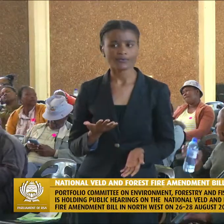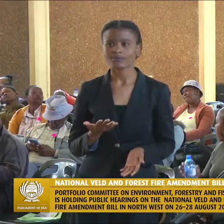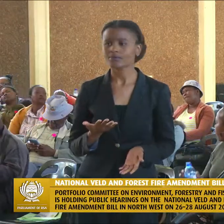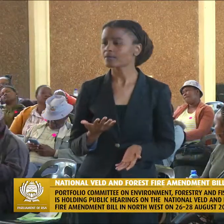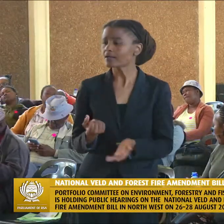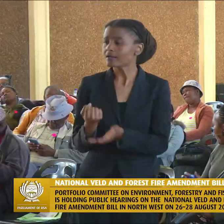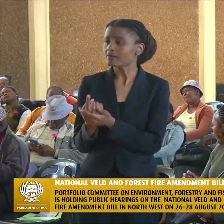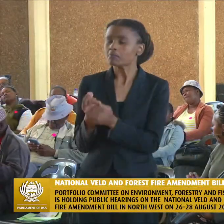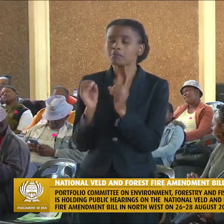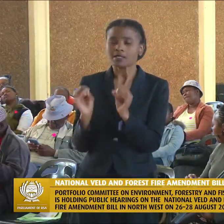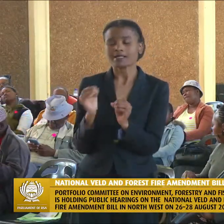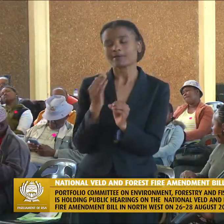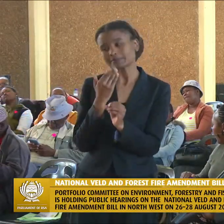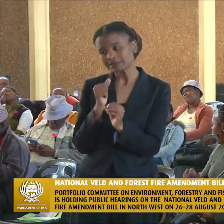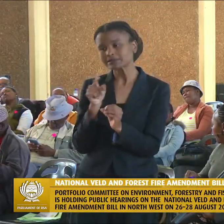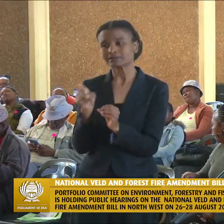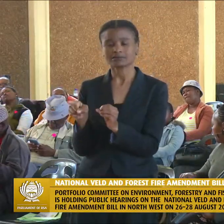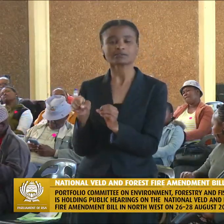that